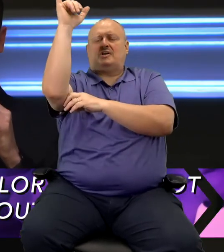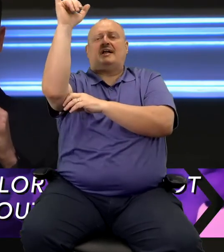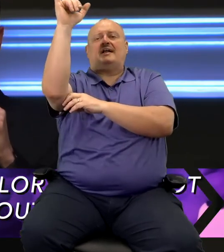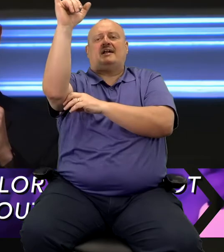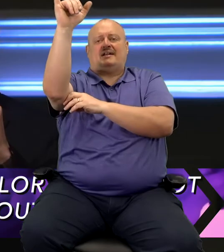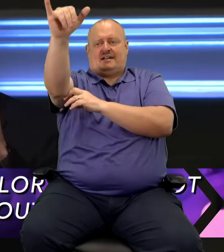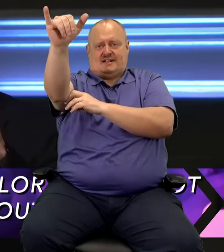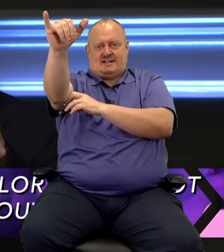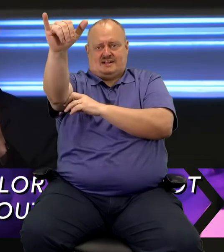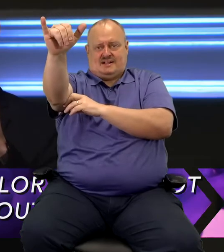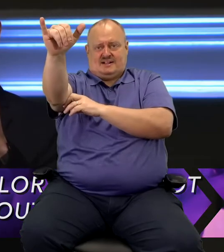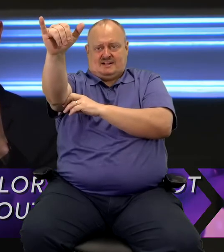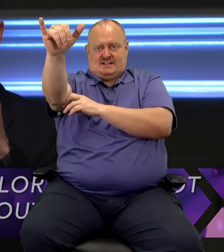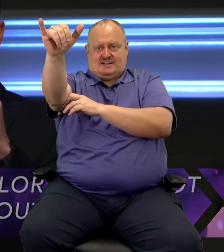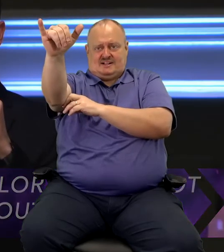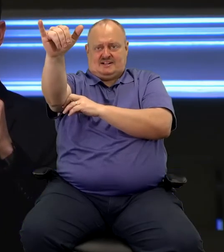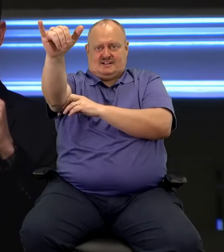eternity.